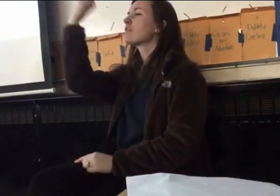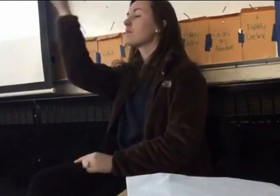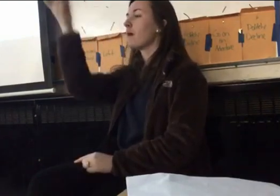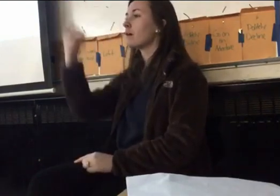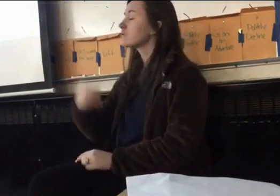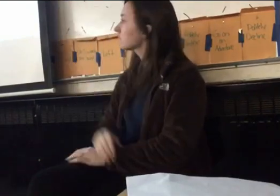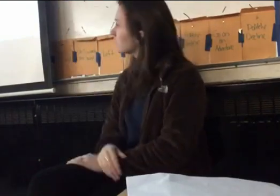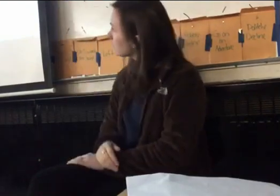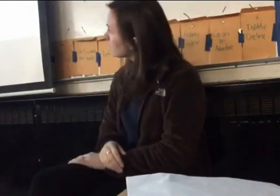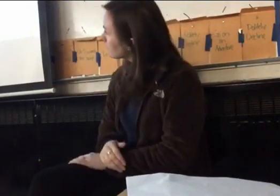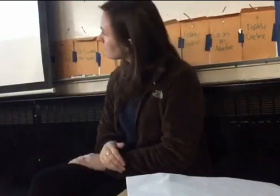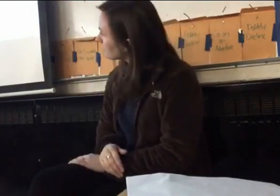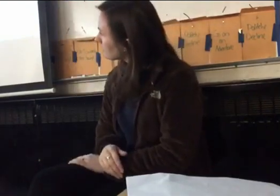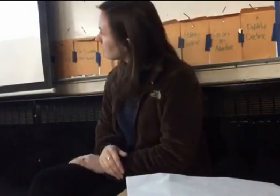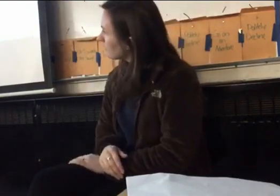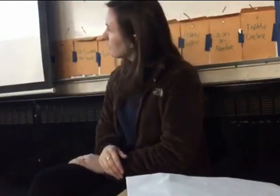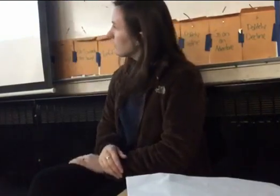into